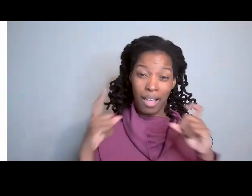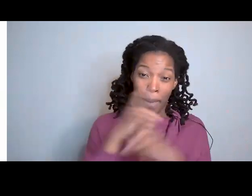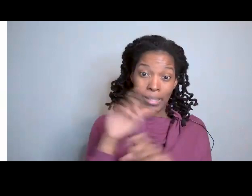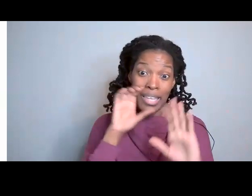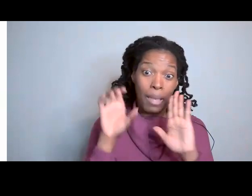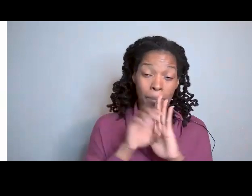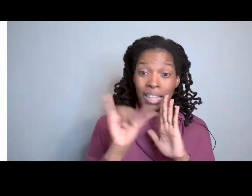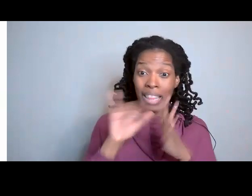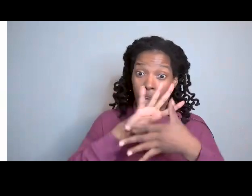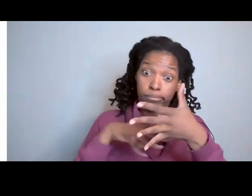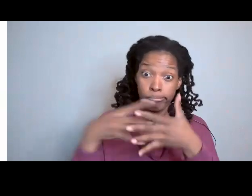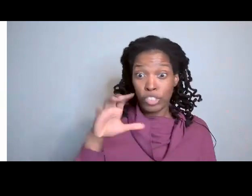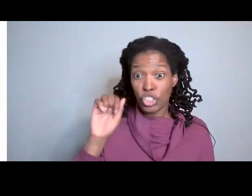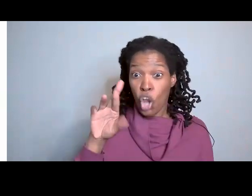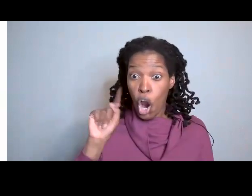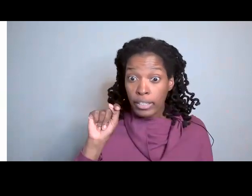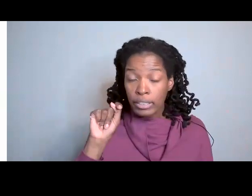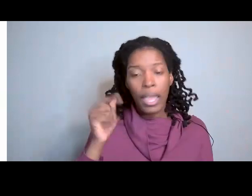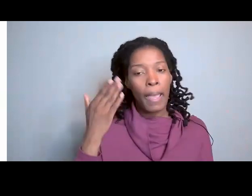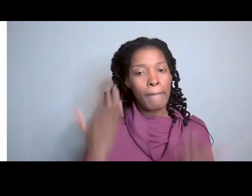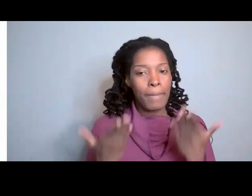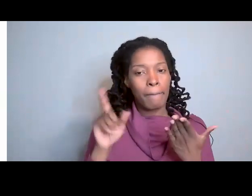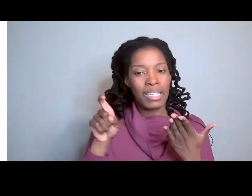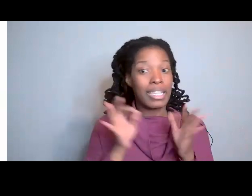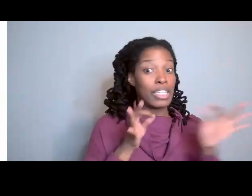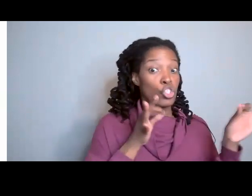a description instead of alternative text.